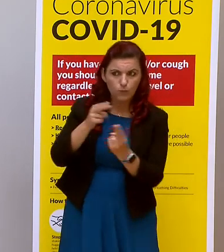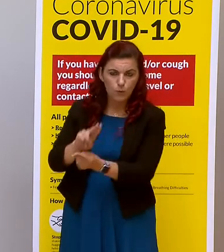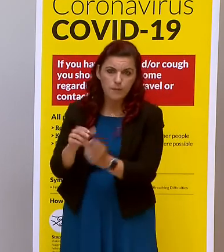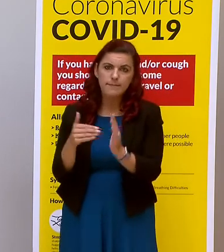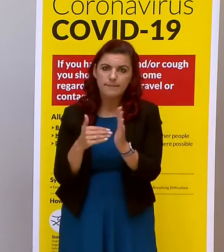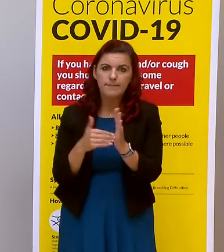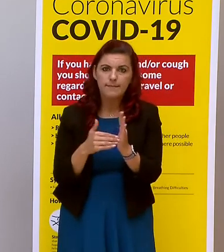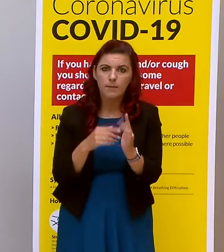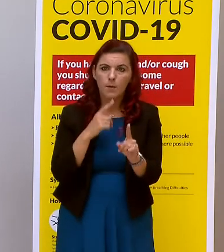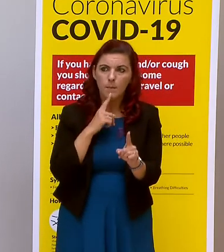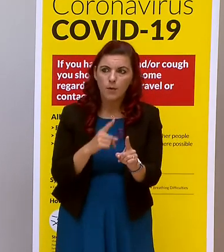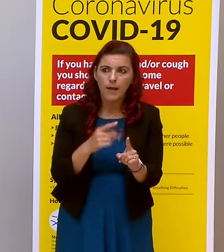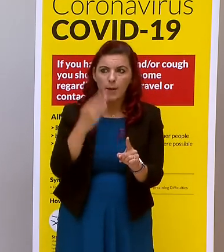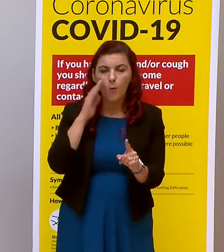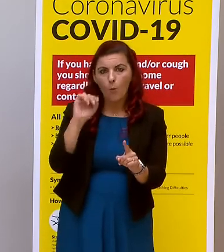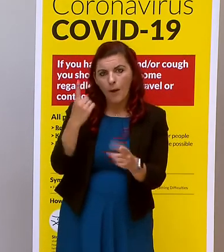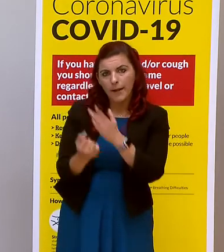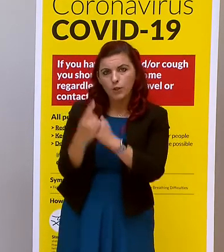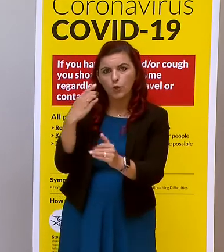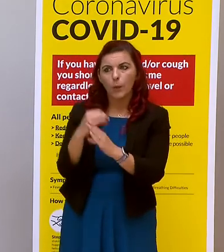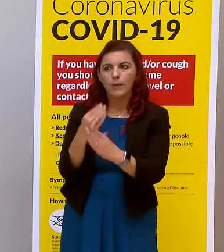course, one of the issues with children is